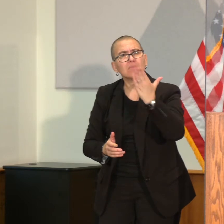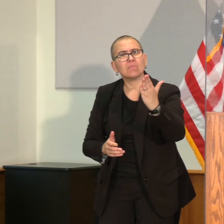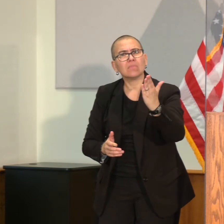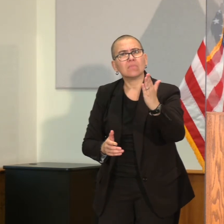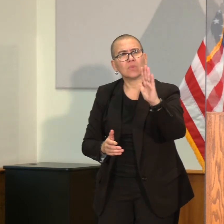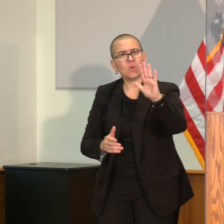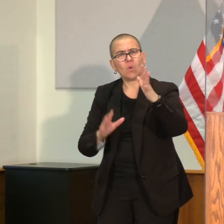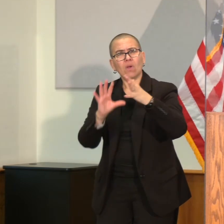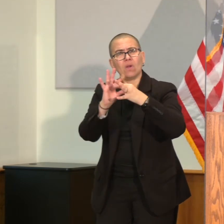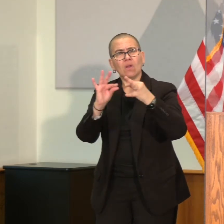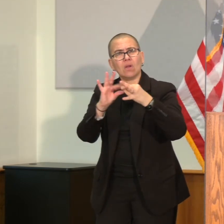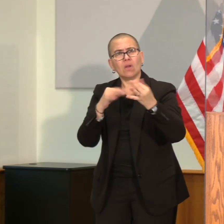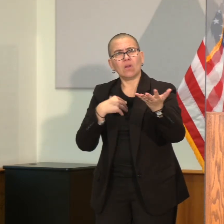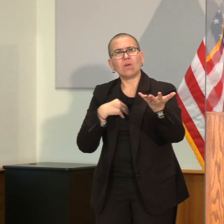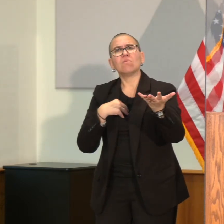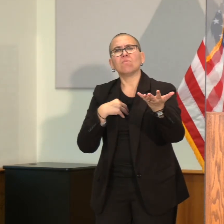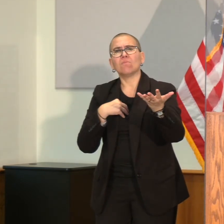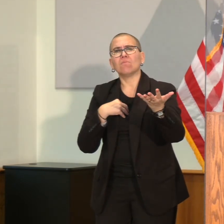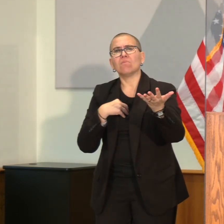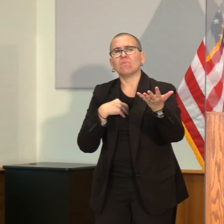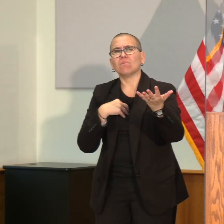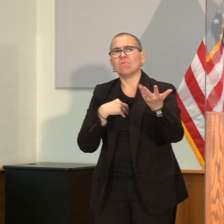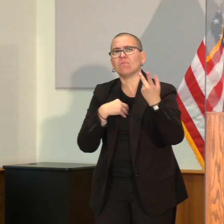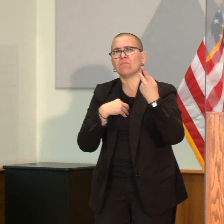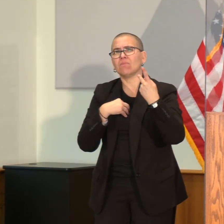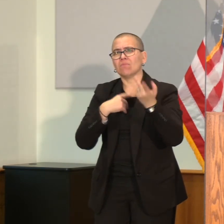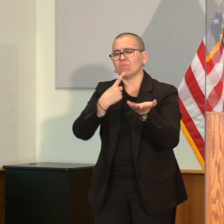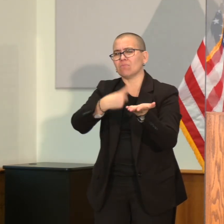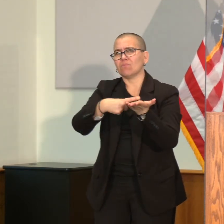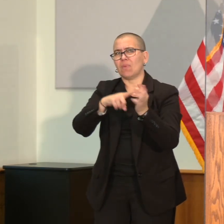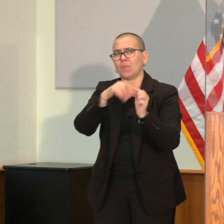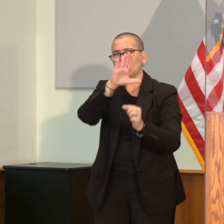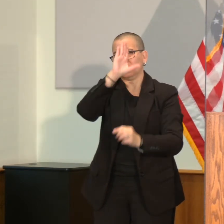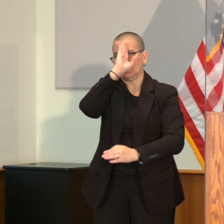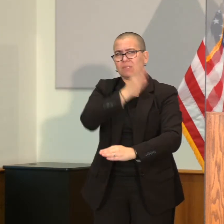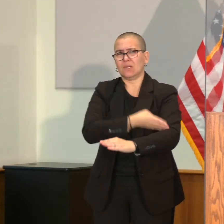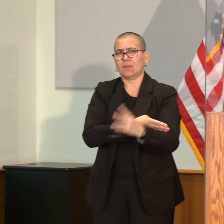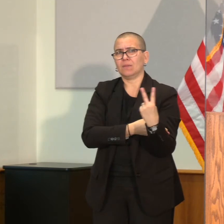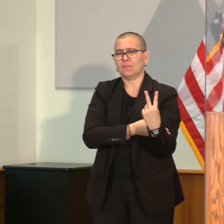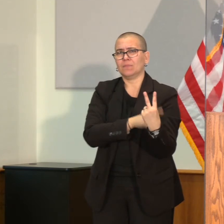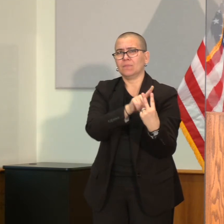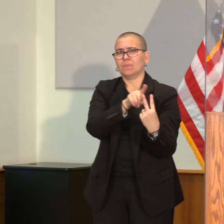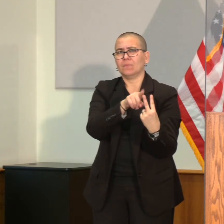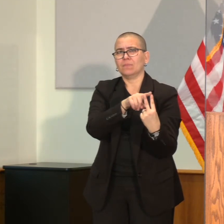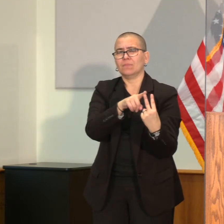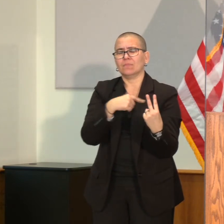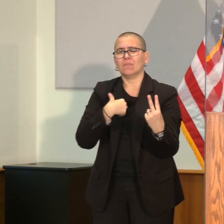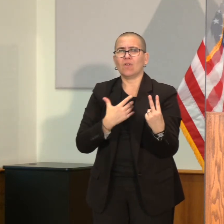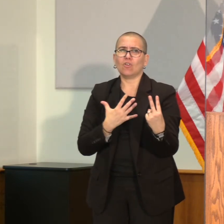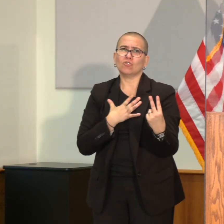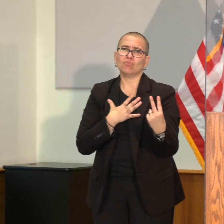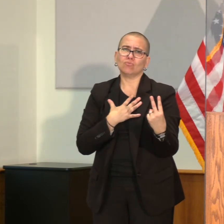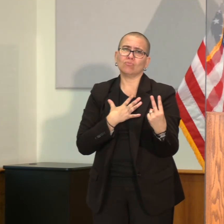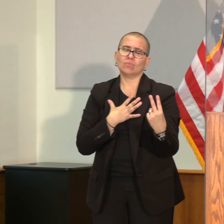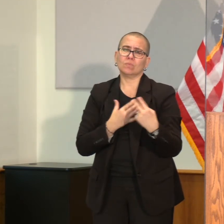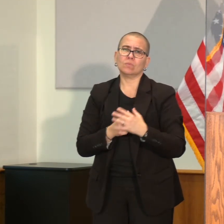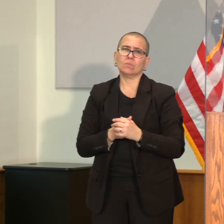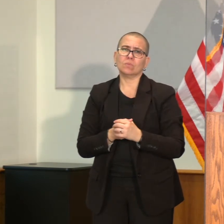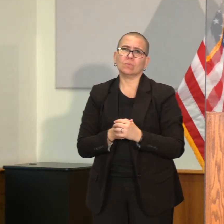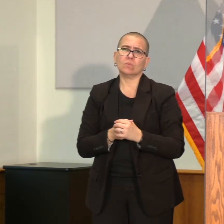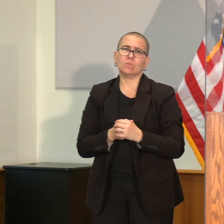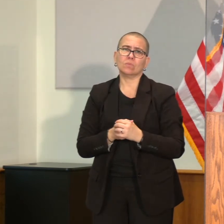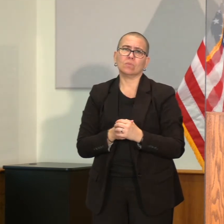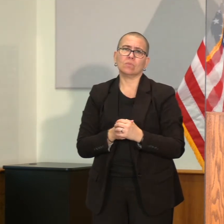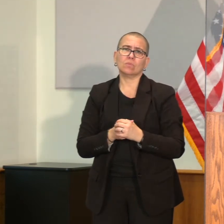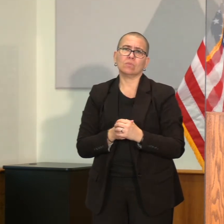about your sons, and my continued wishes for you, for healing and peace